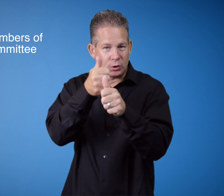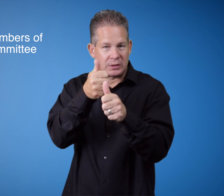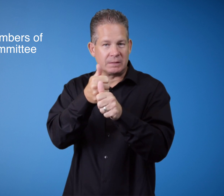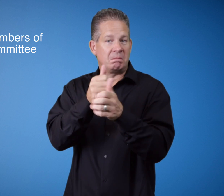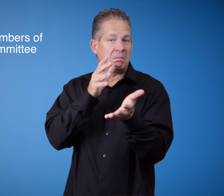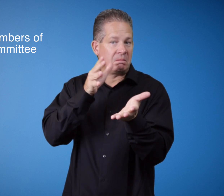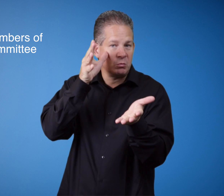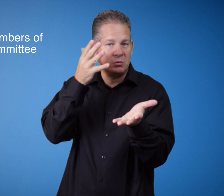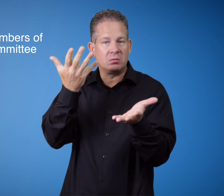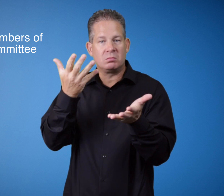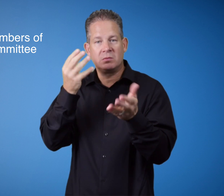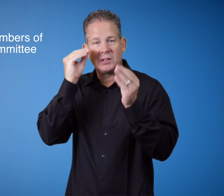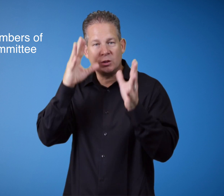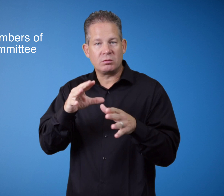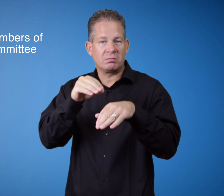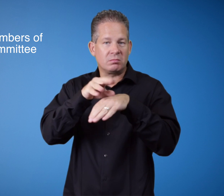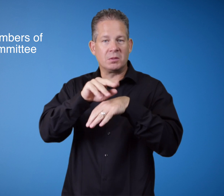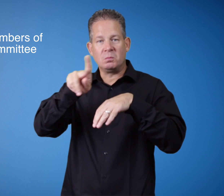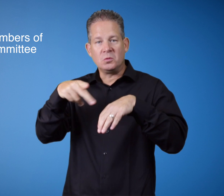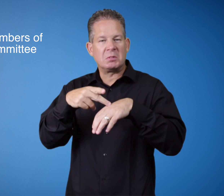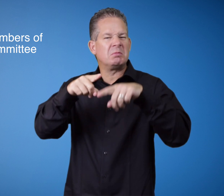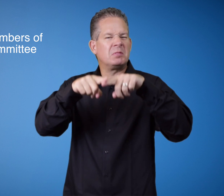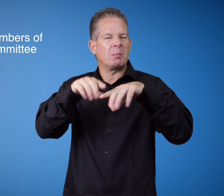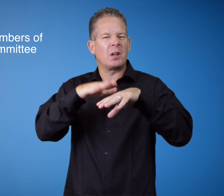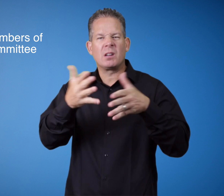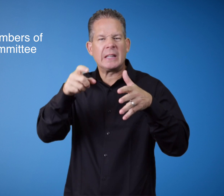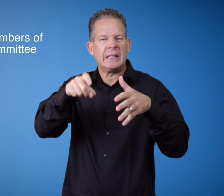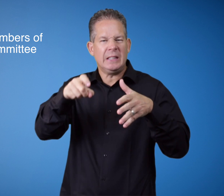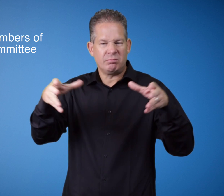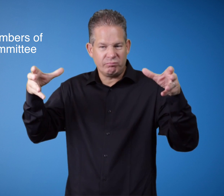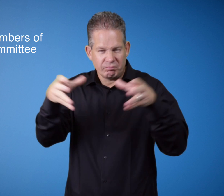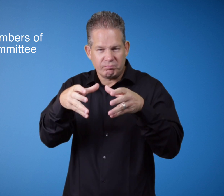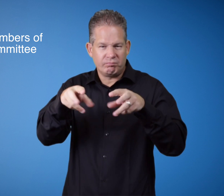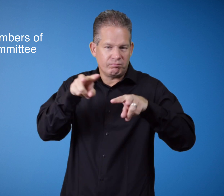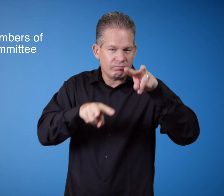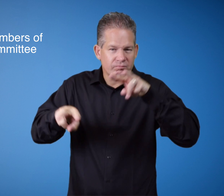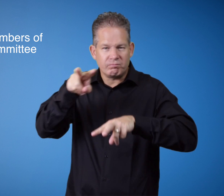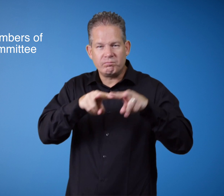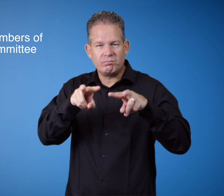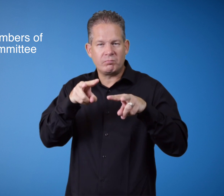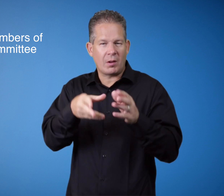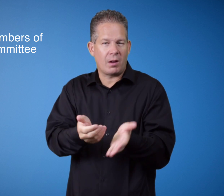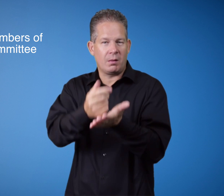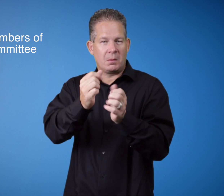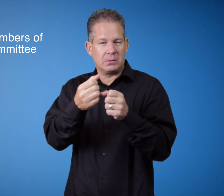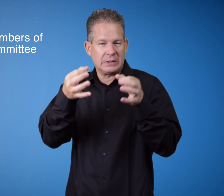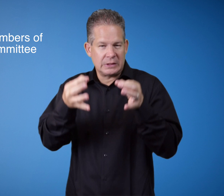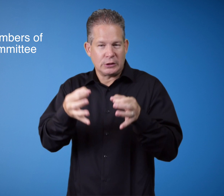This includes yourself, your parents, your teachers, counselors, principals. Really, it depends on your needs in order to